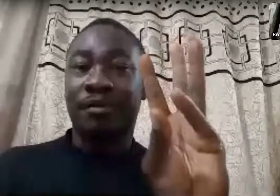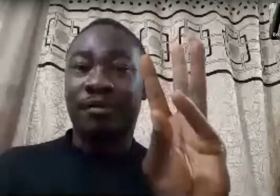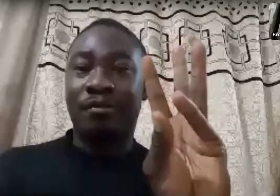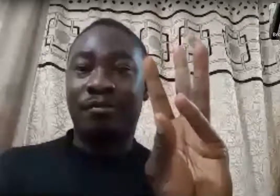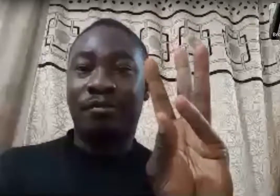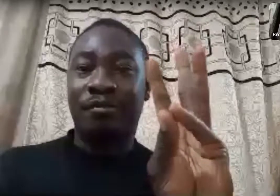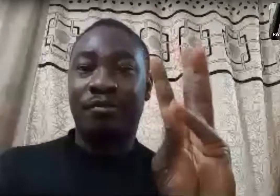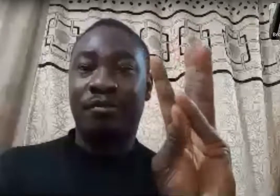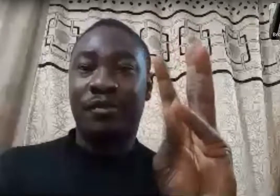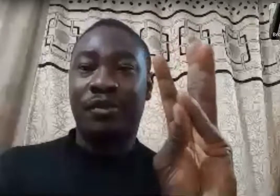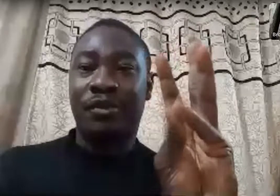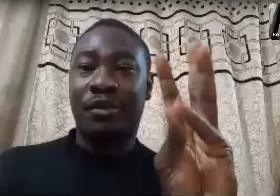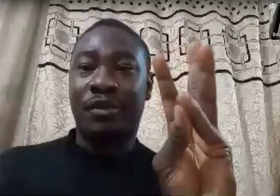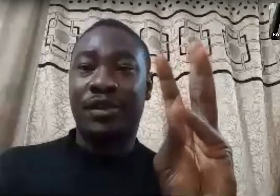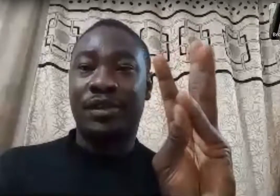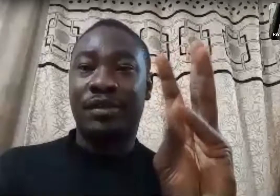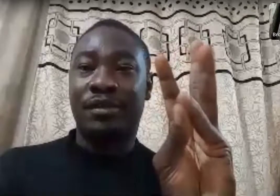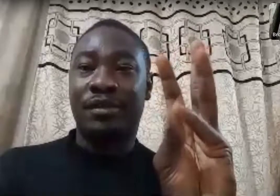it, 16,